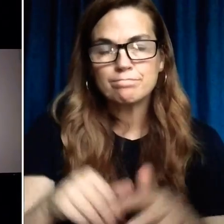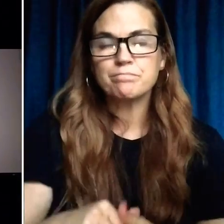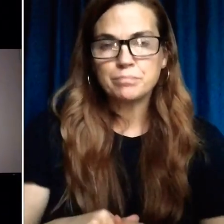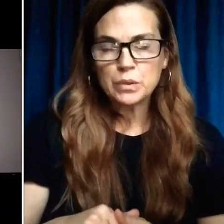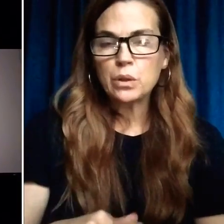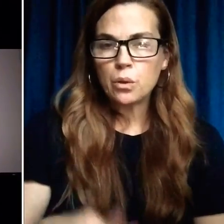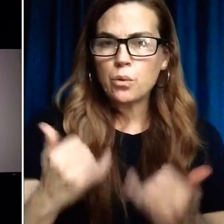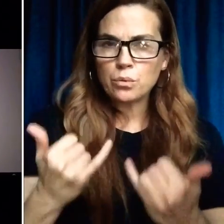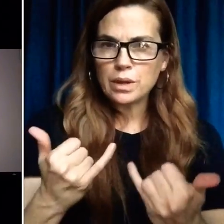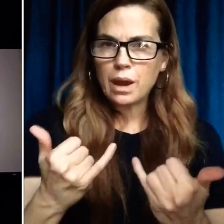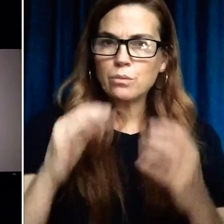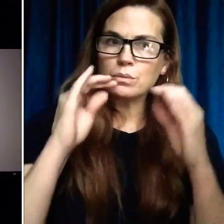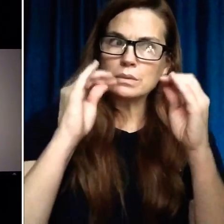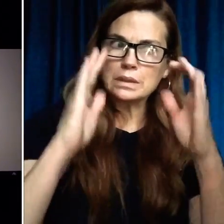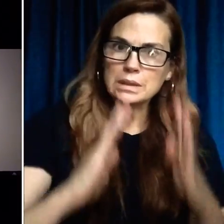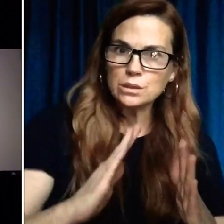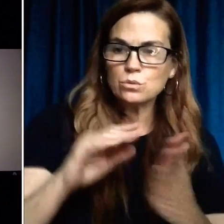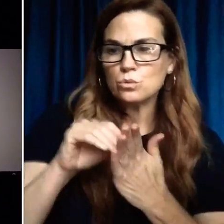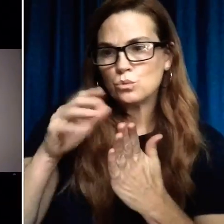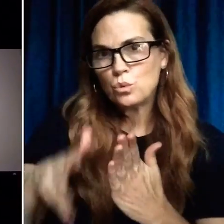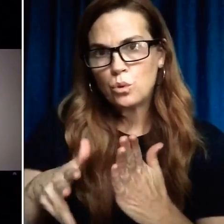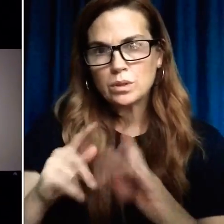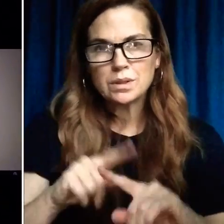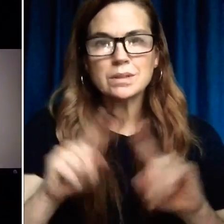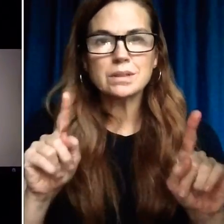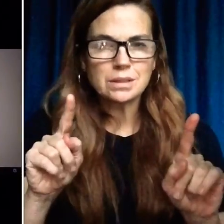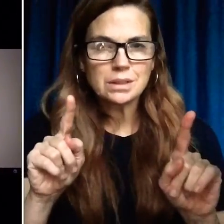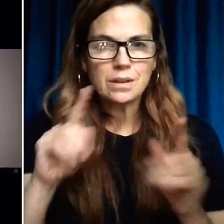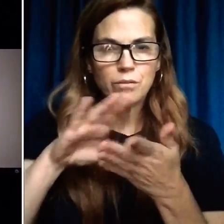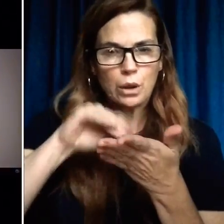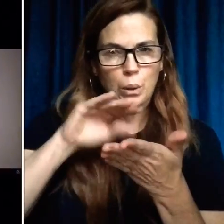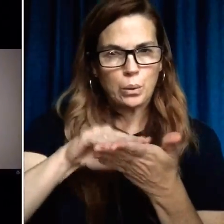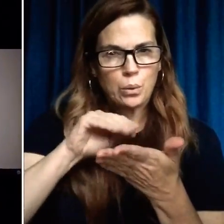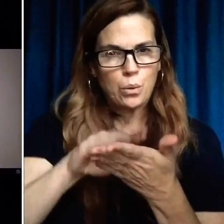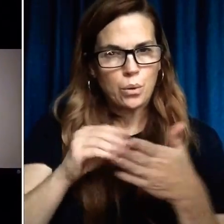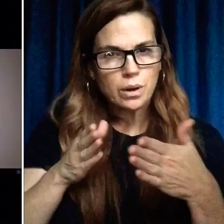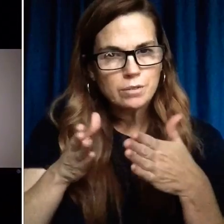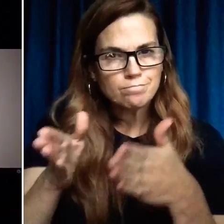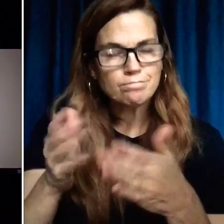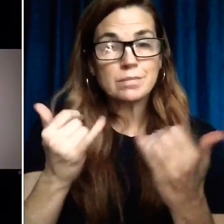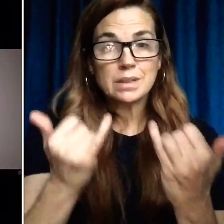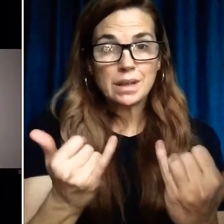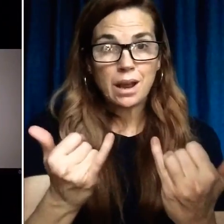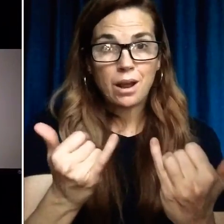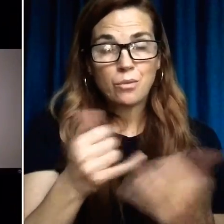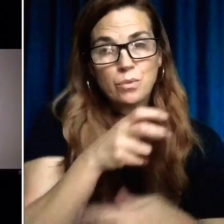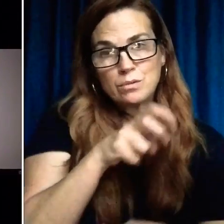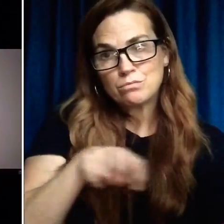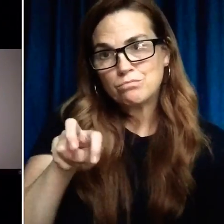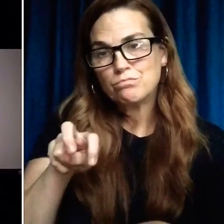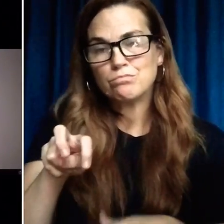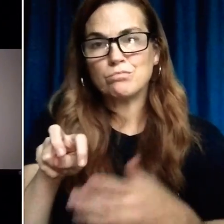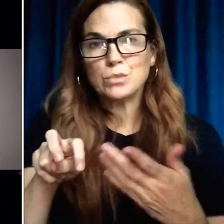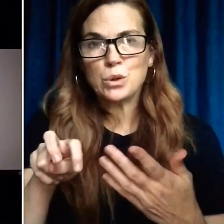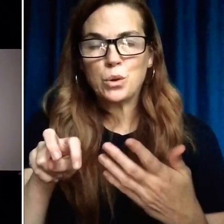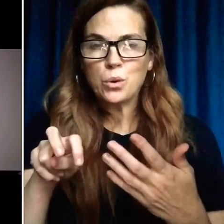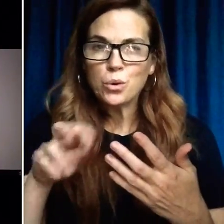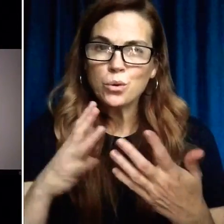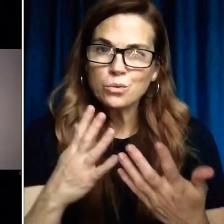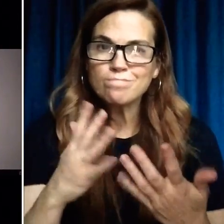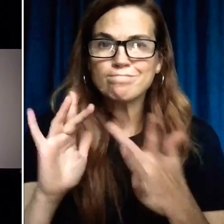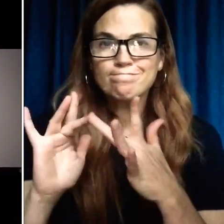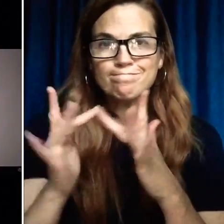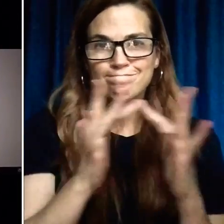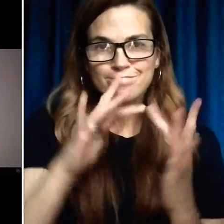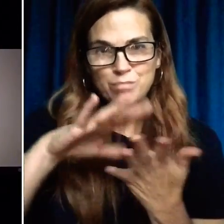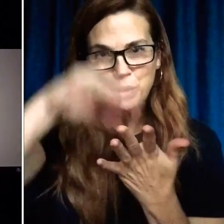puts teachers and students in a new situation. They are switching to distance learning. For some students, this